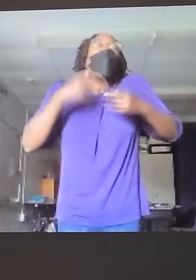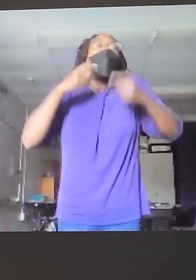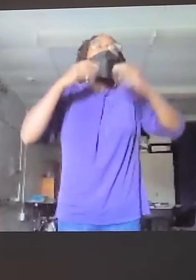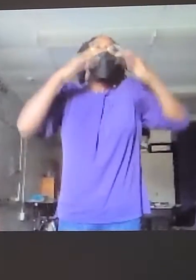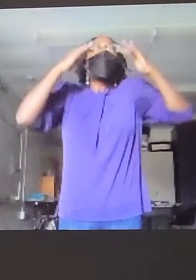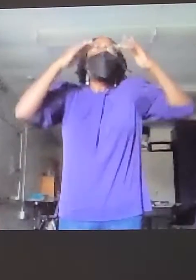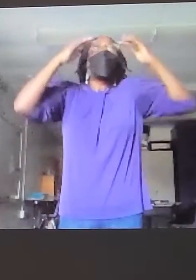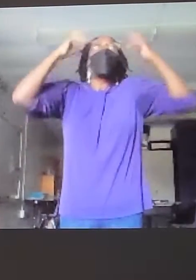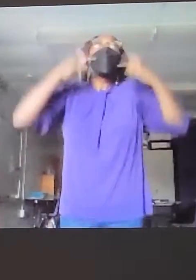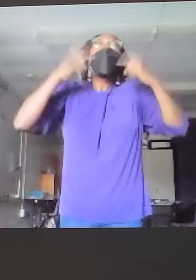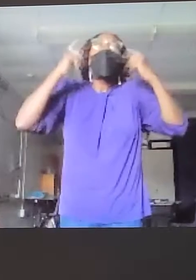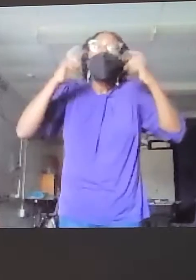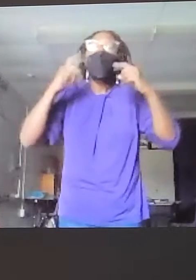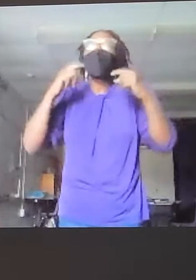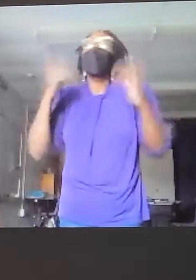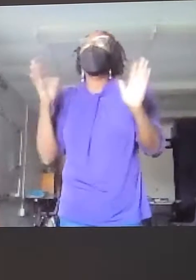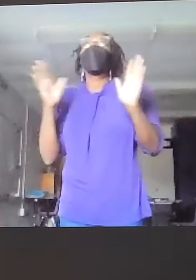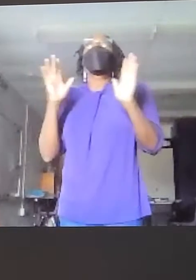tears, and